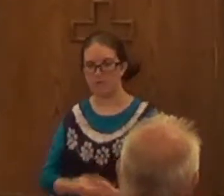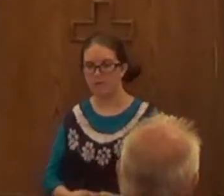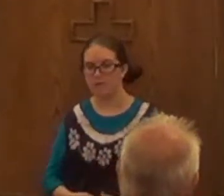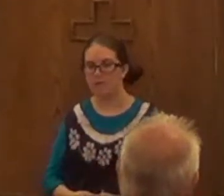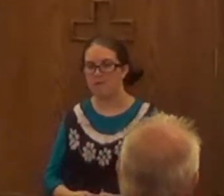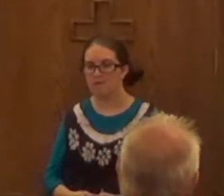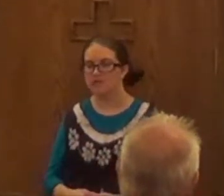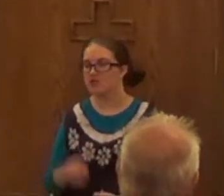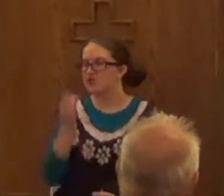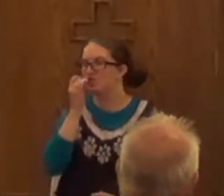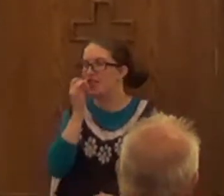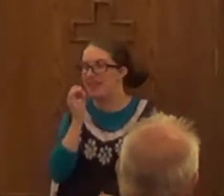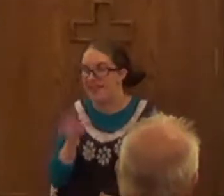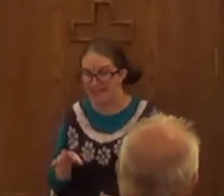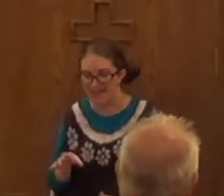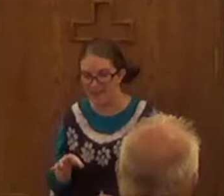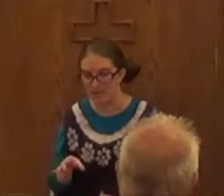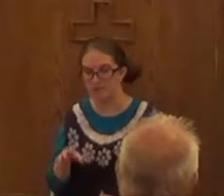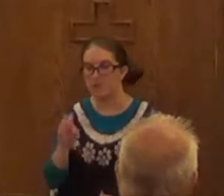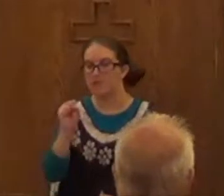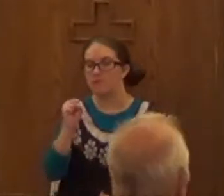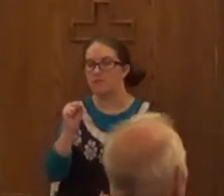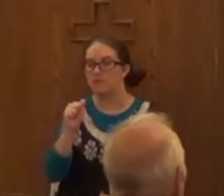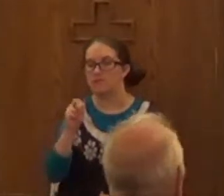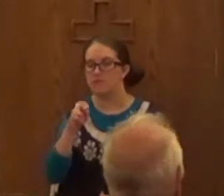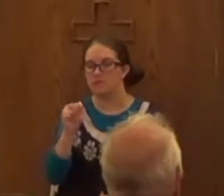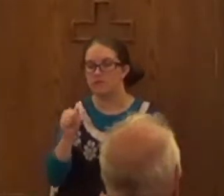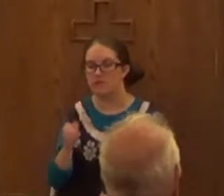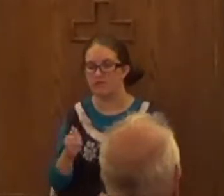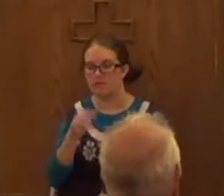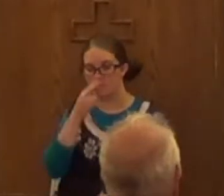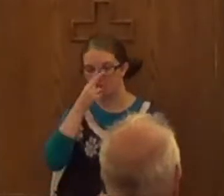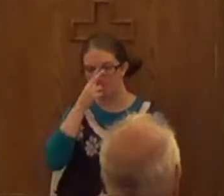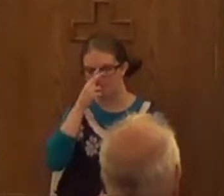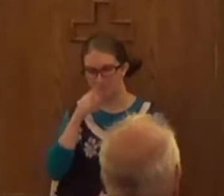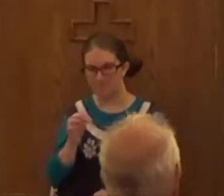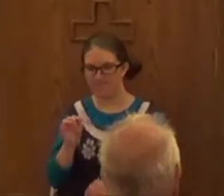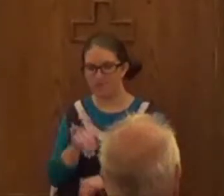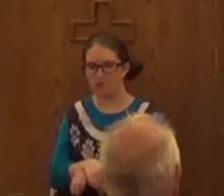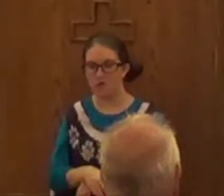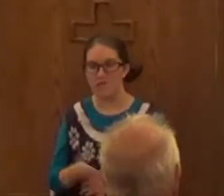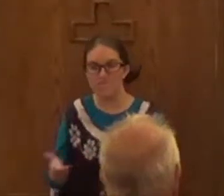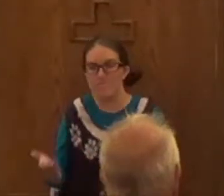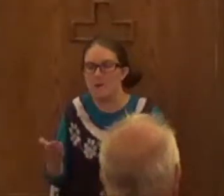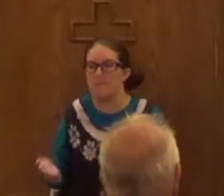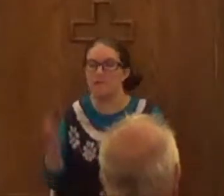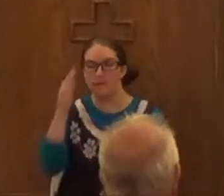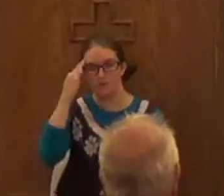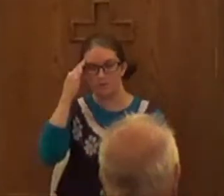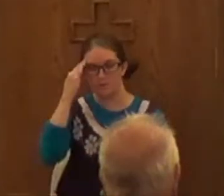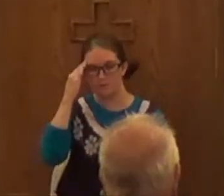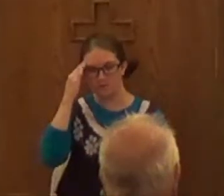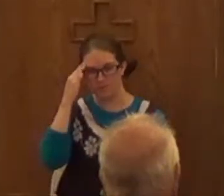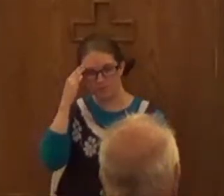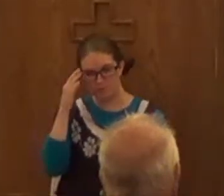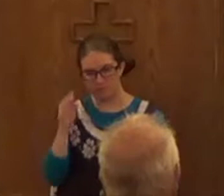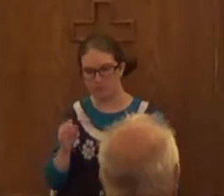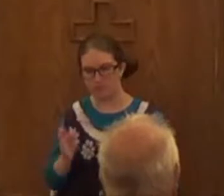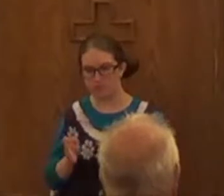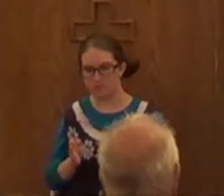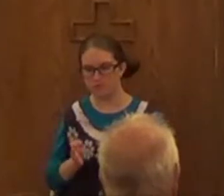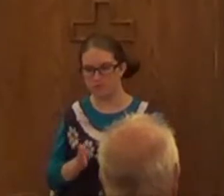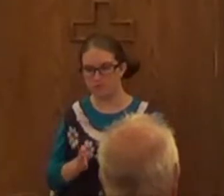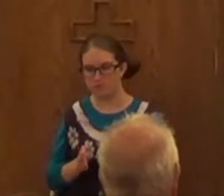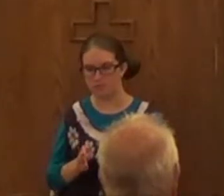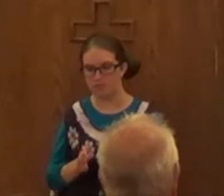she despised Sarah. Right. Tonight you may be thinking, that this little shortcut